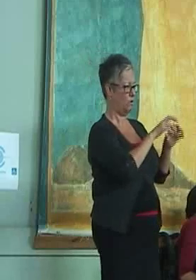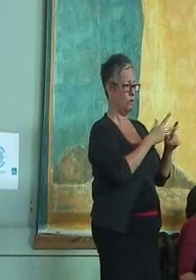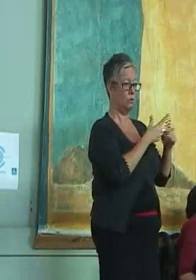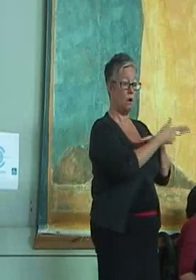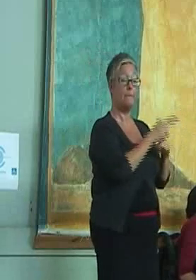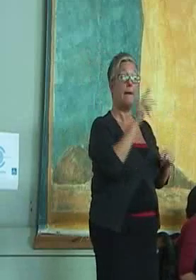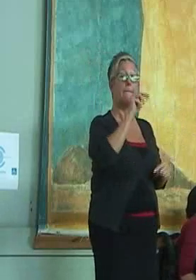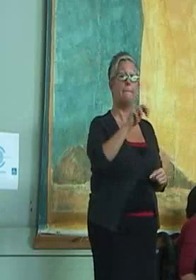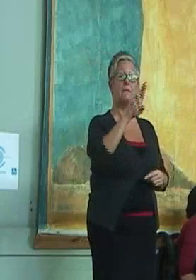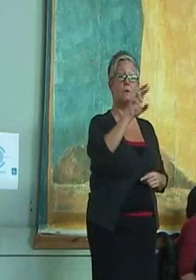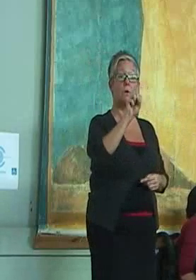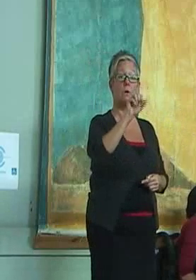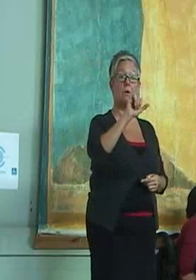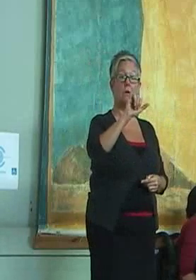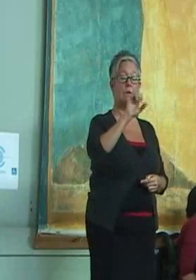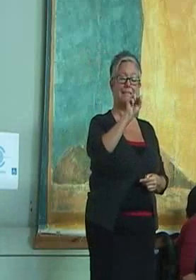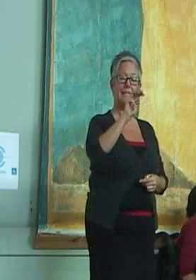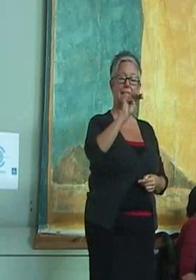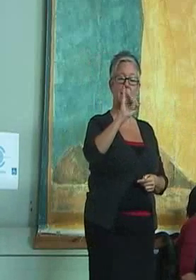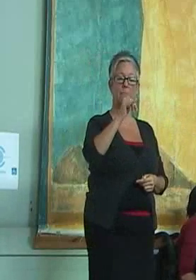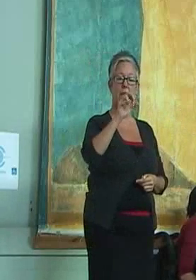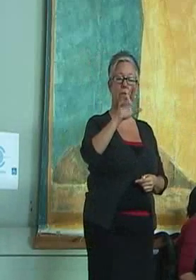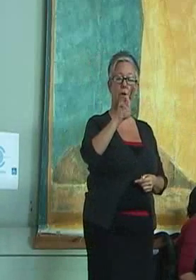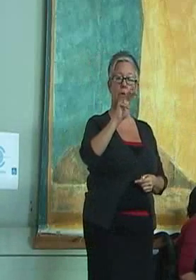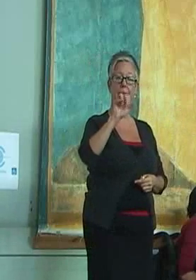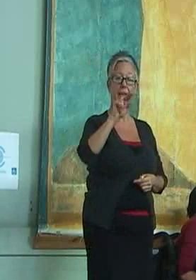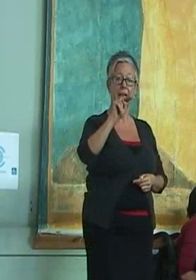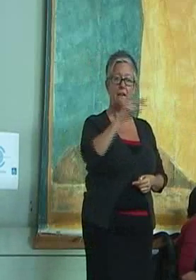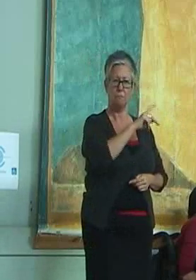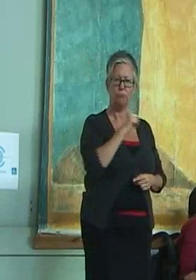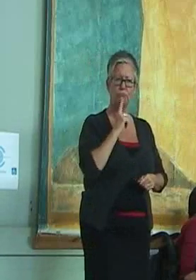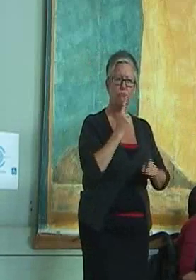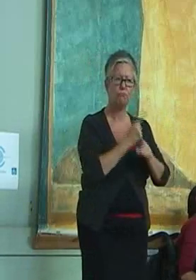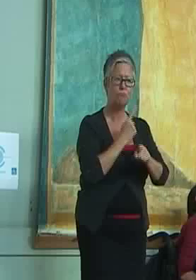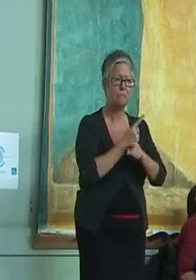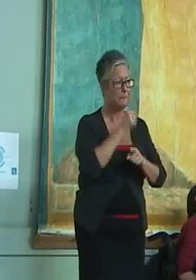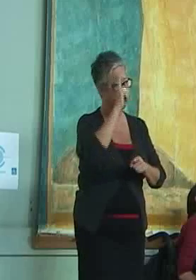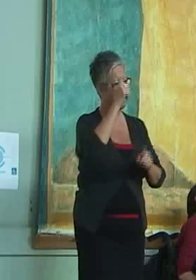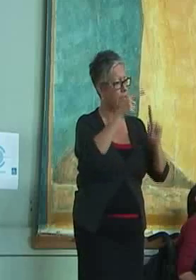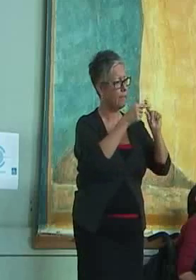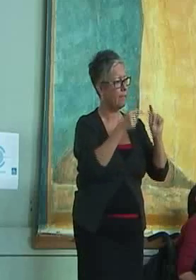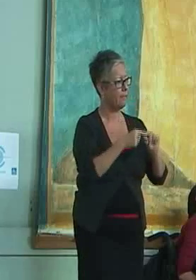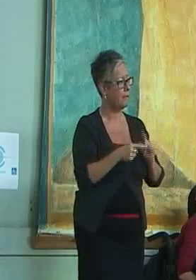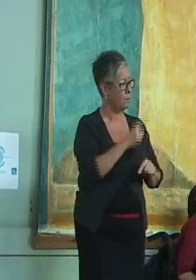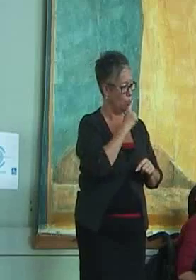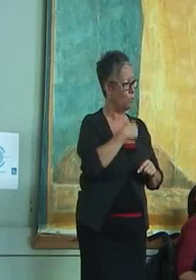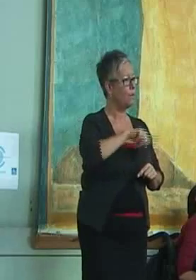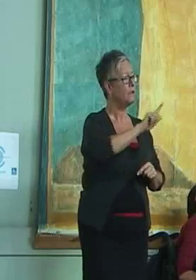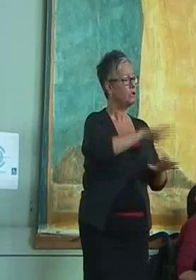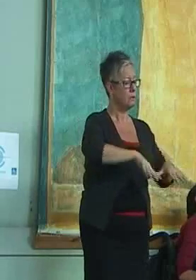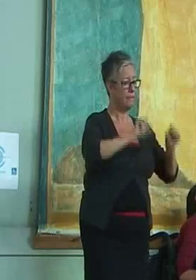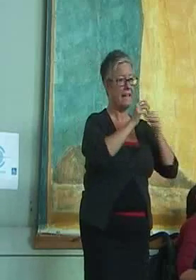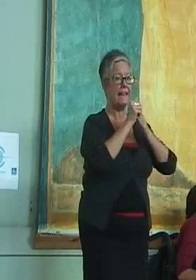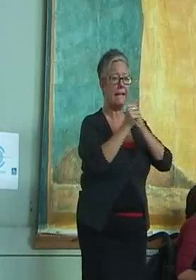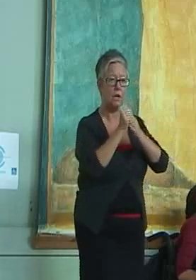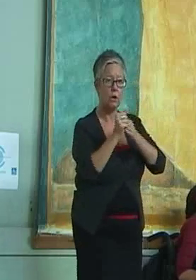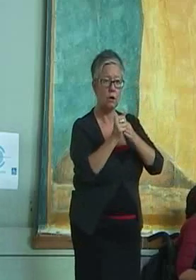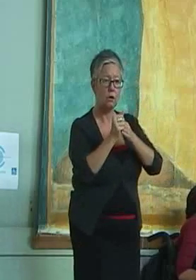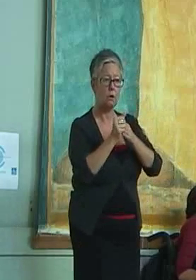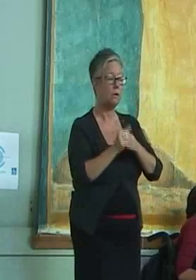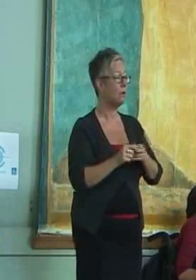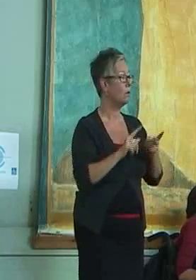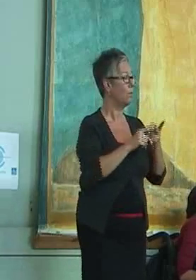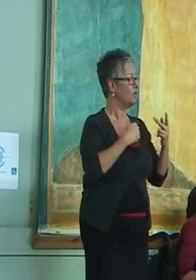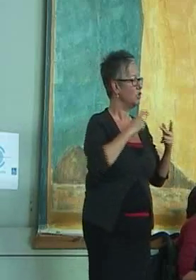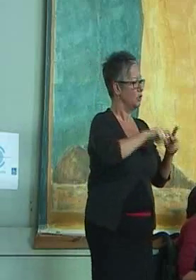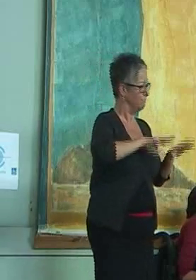good things, that we should be playing a lead. And there are initiatives that are very important, and I agree with those